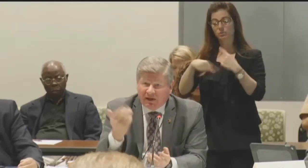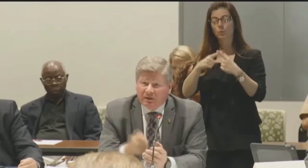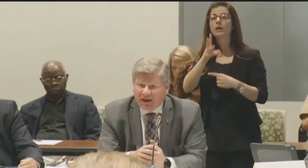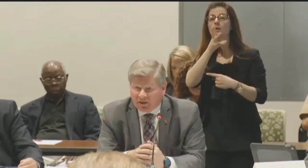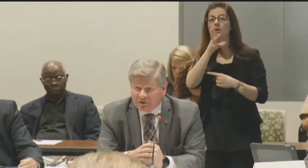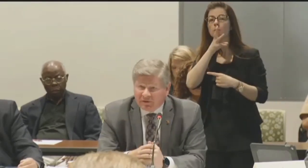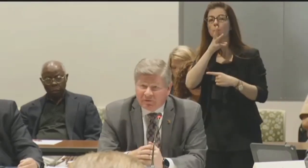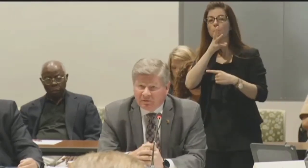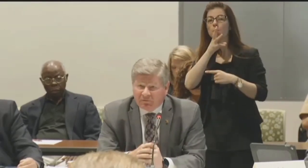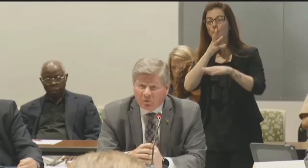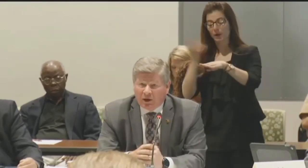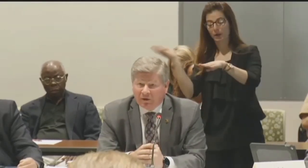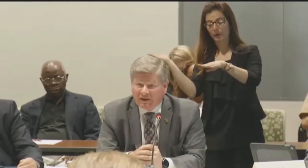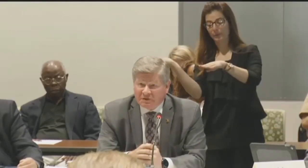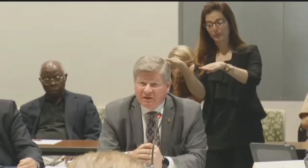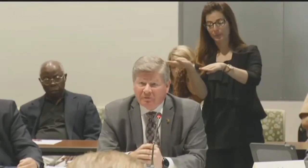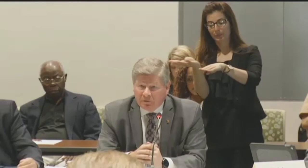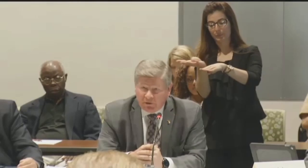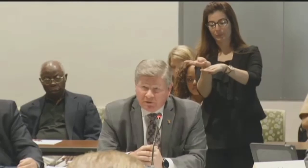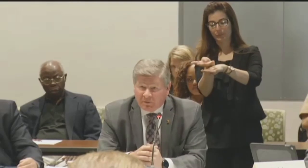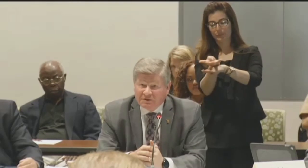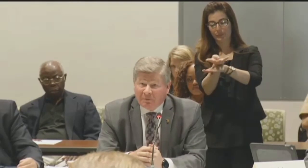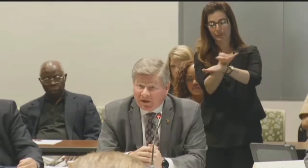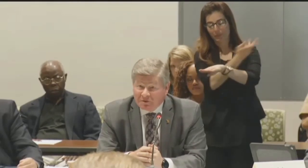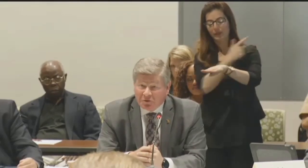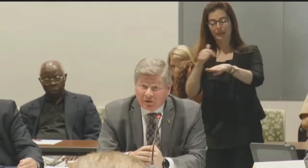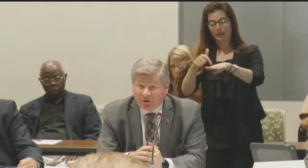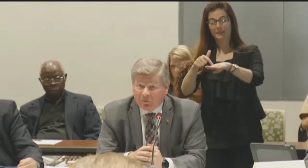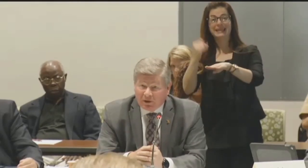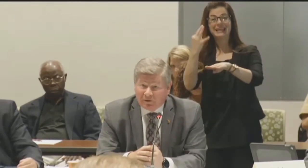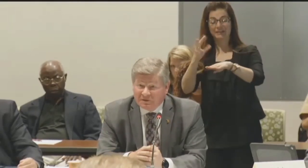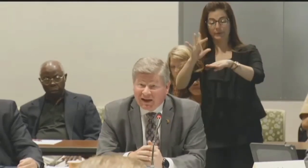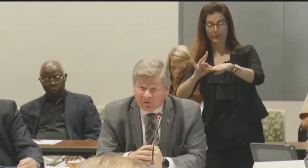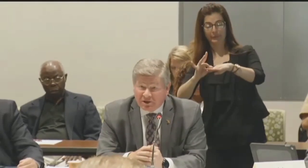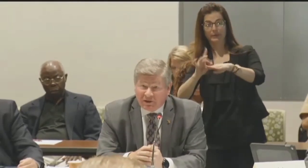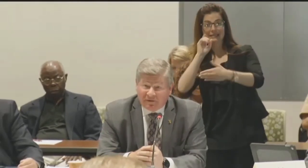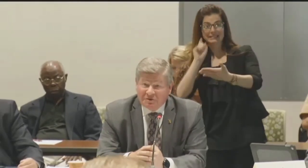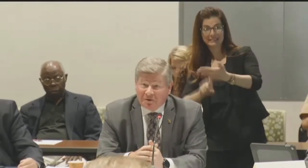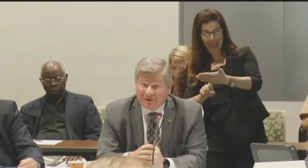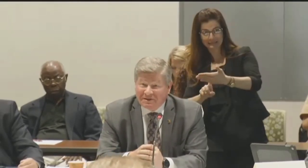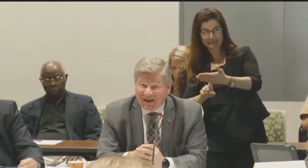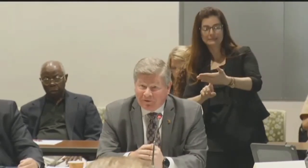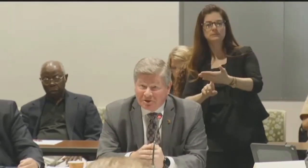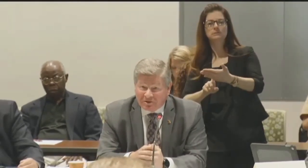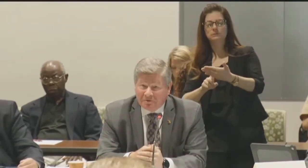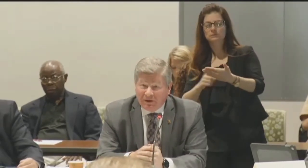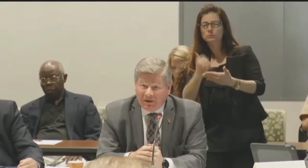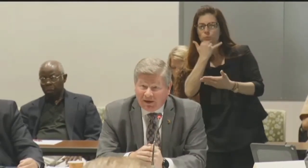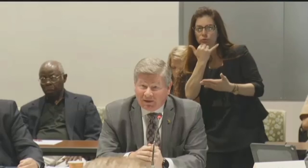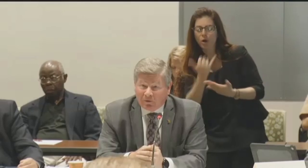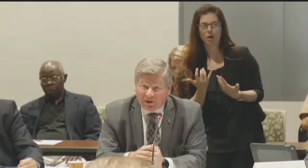use a medical analogy, if the water has a sniffle, Space Command is going to know whether it's an allergy, if so, what's the allergy